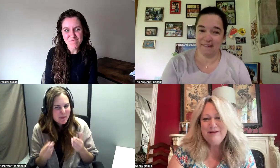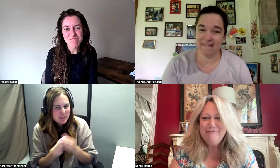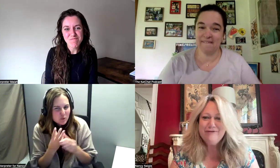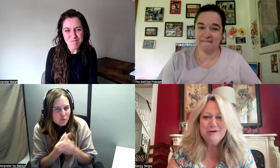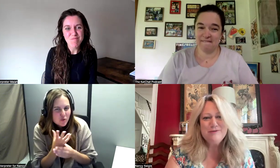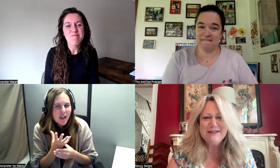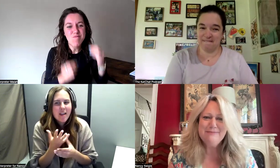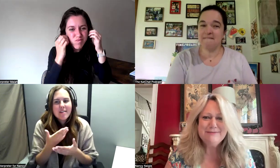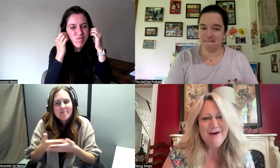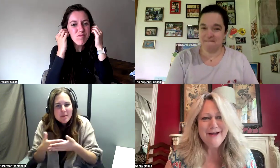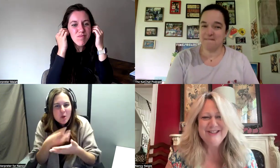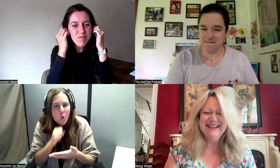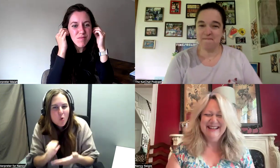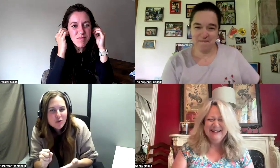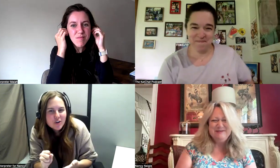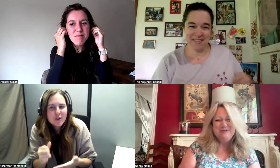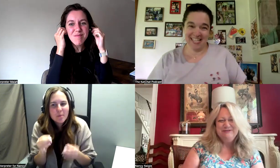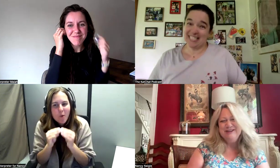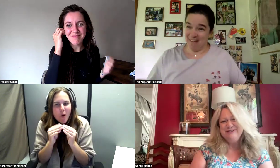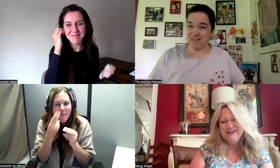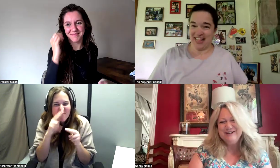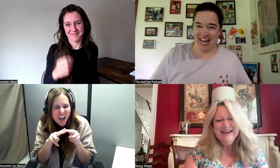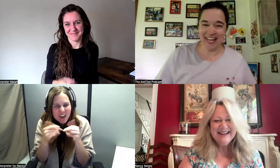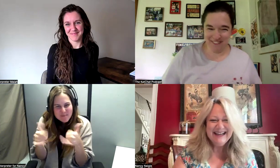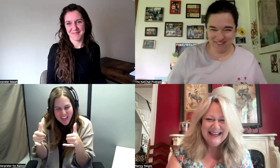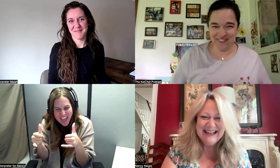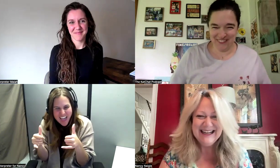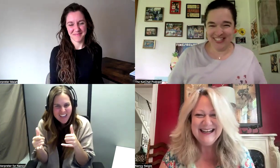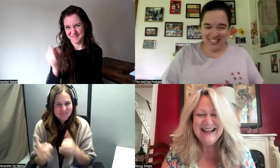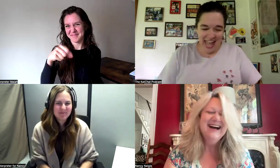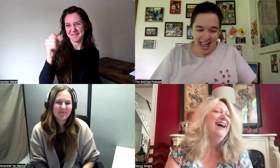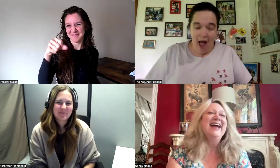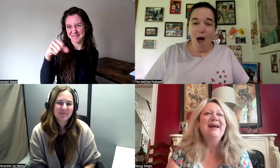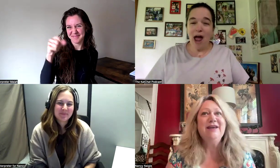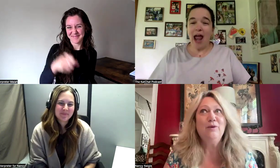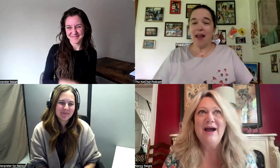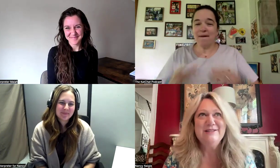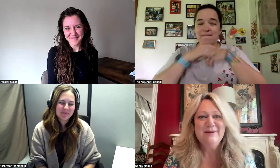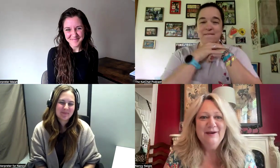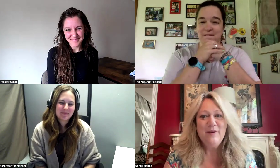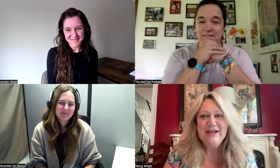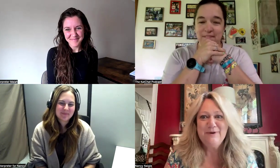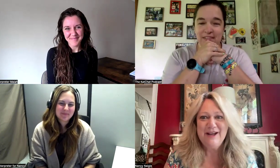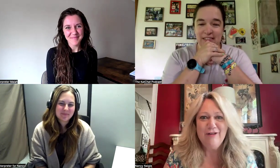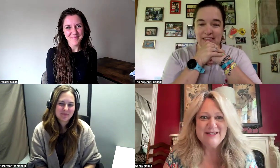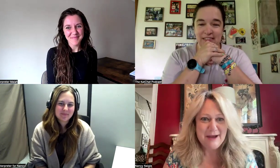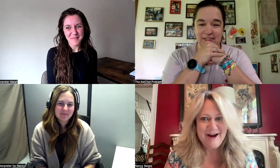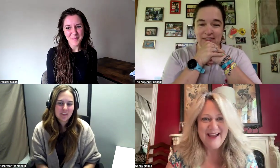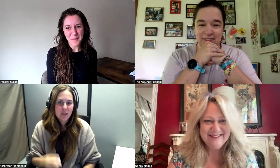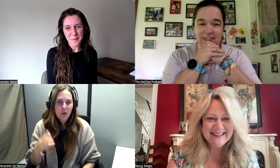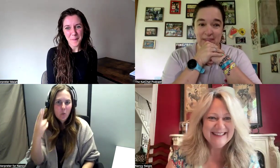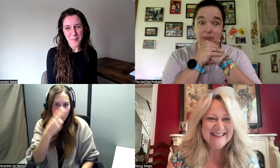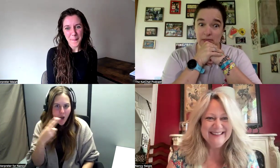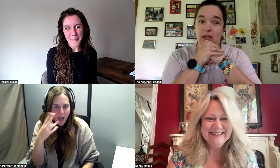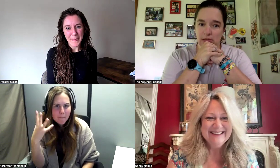and more playful, won't sleep as much. It'll be more fun for you. Definitely. And I All think right. Hawaii's pretty all the time,